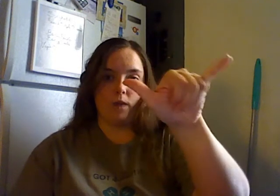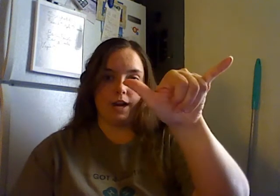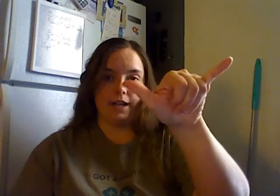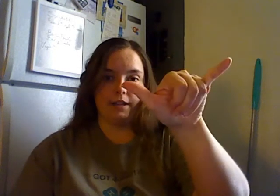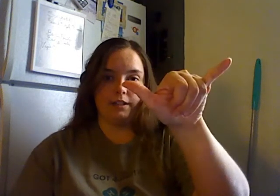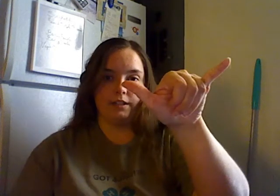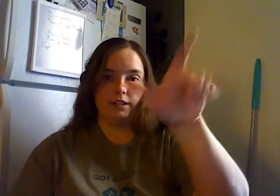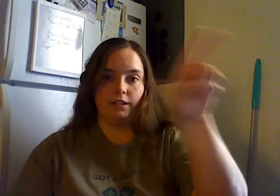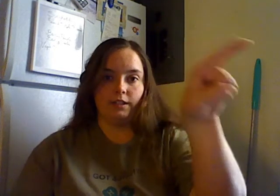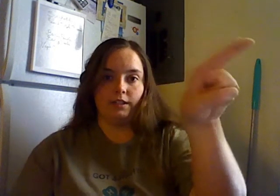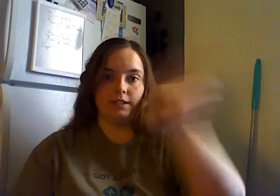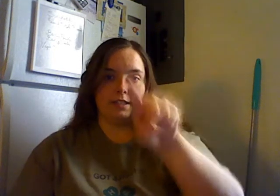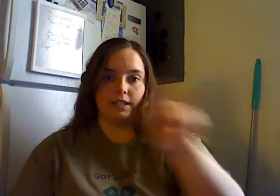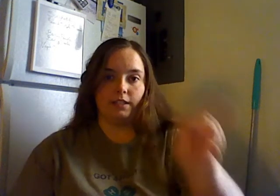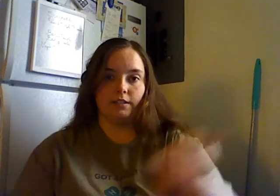Y, Z.